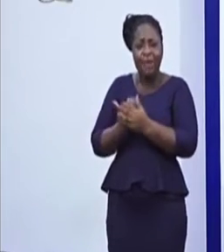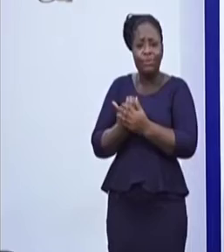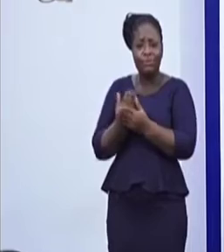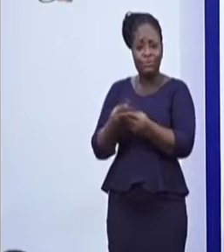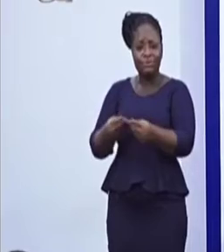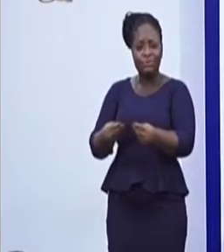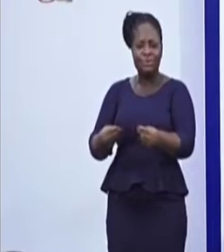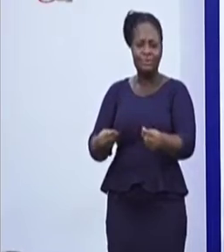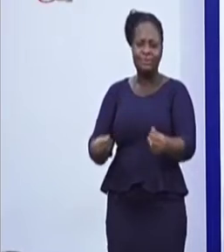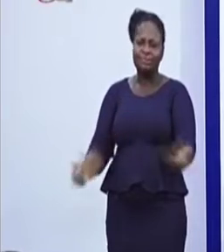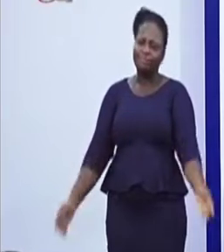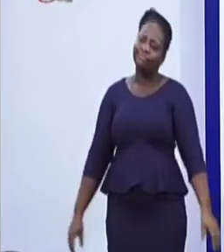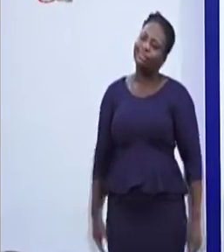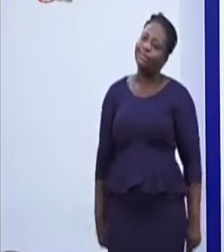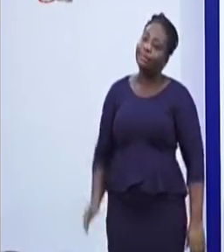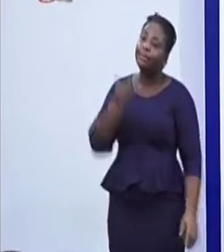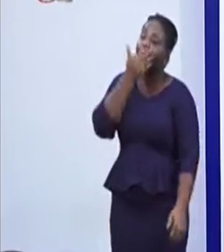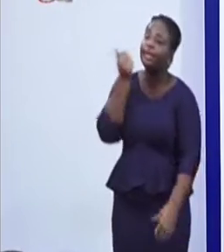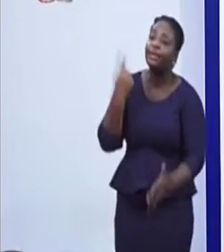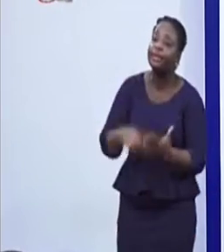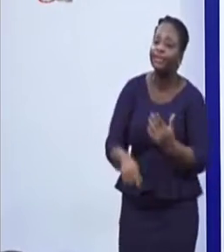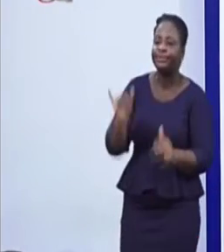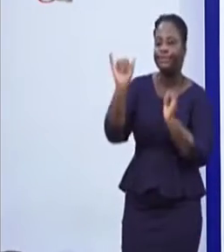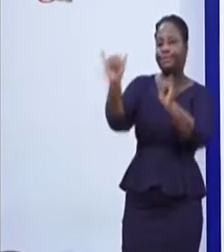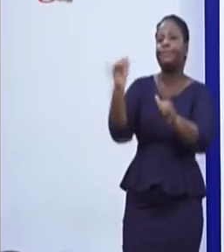done. Stay home.